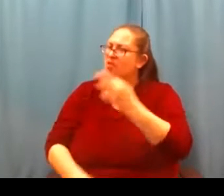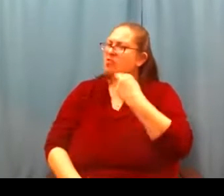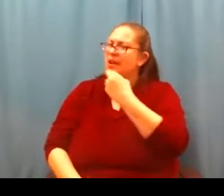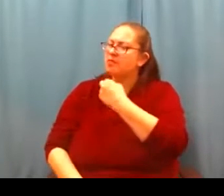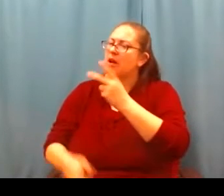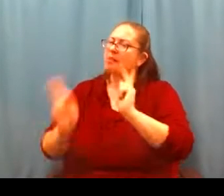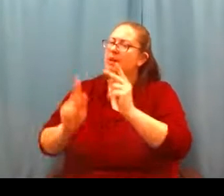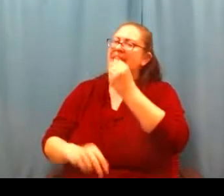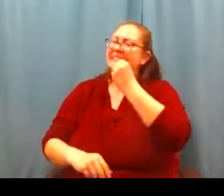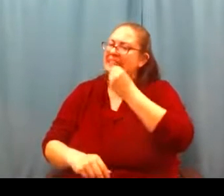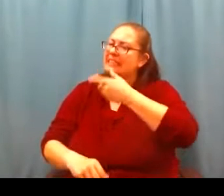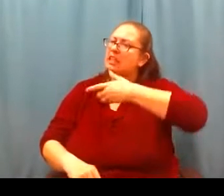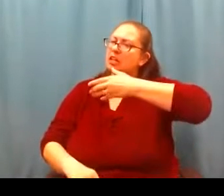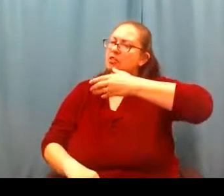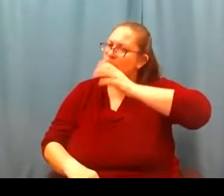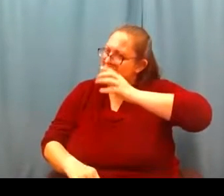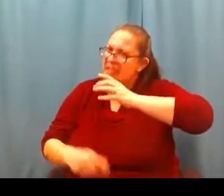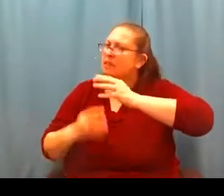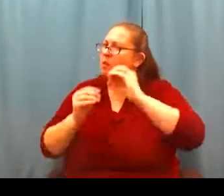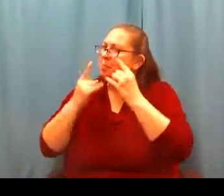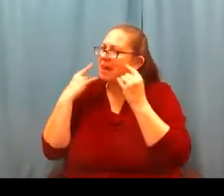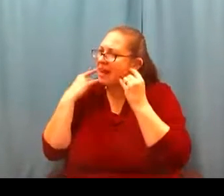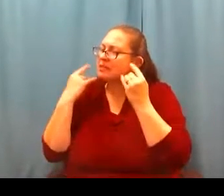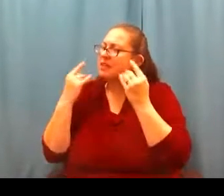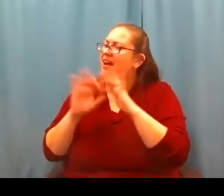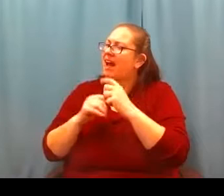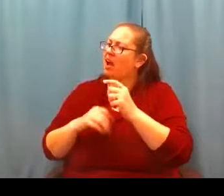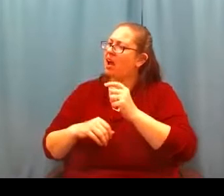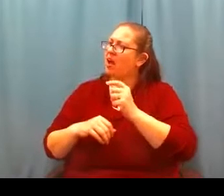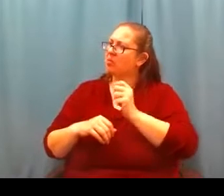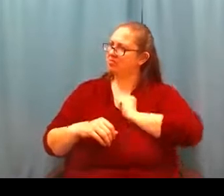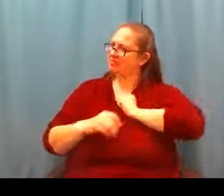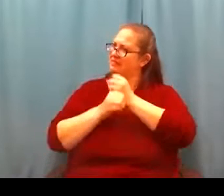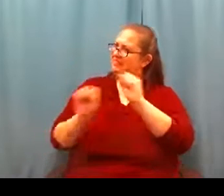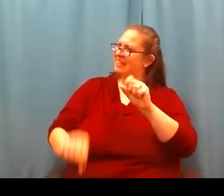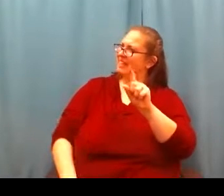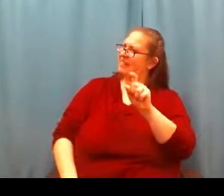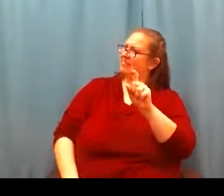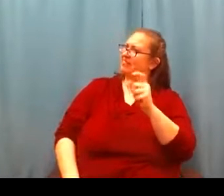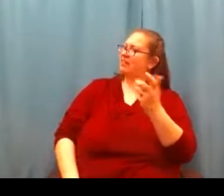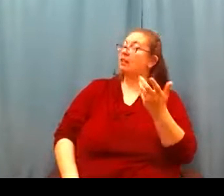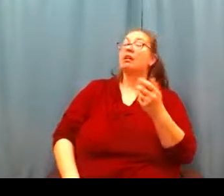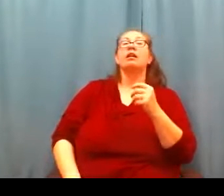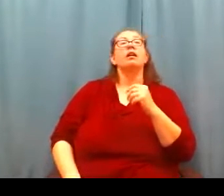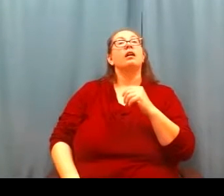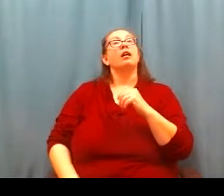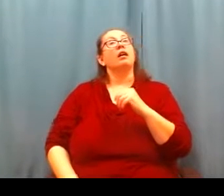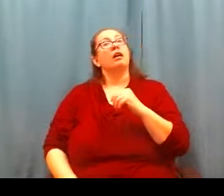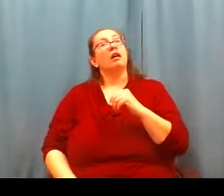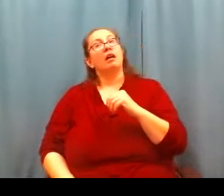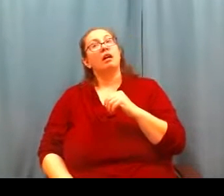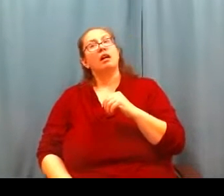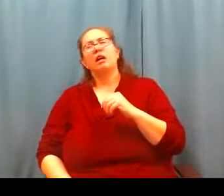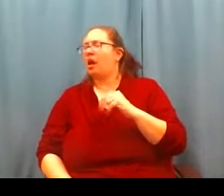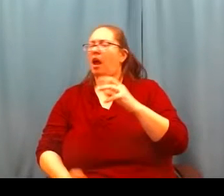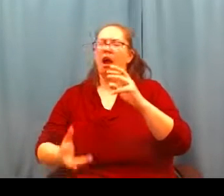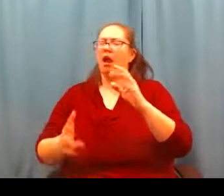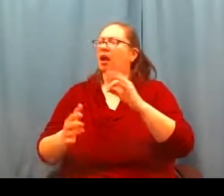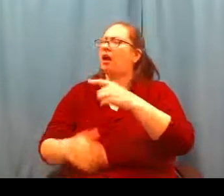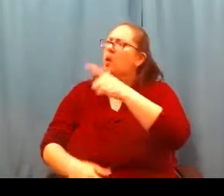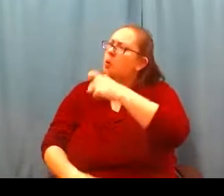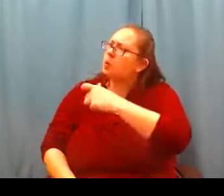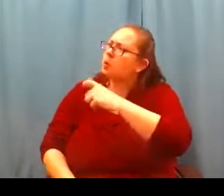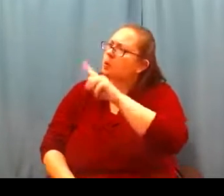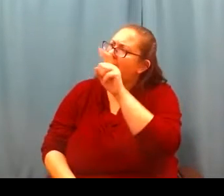of guidelines that the city is providing for those restaurant workers? There are a lot of guidelines. Who is this from? Camden?